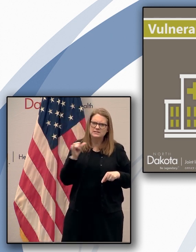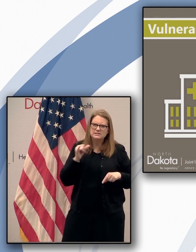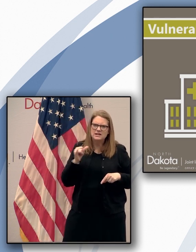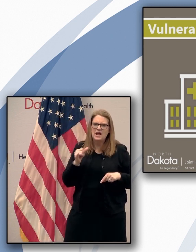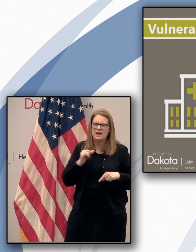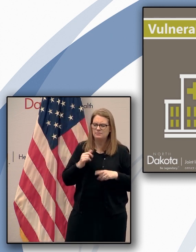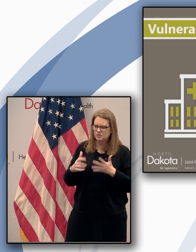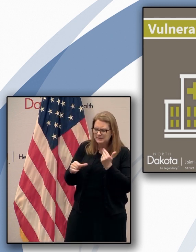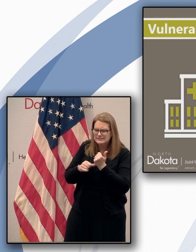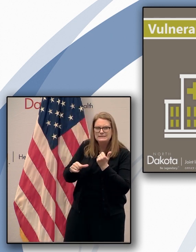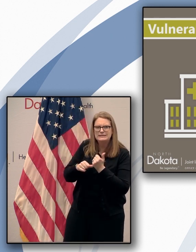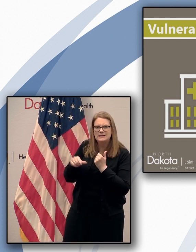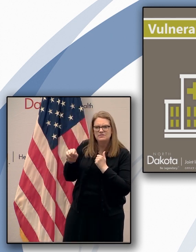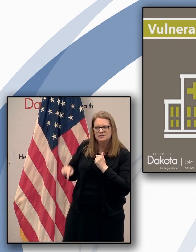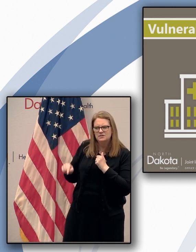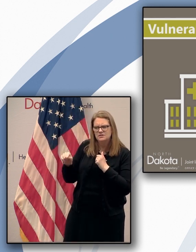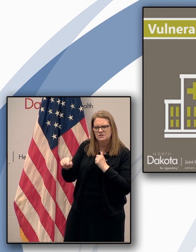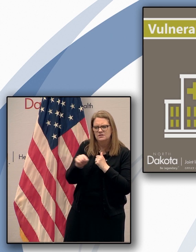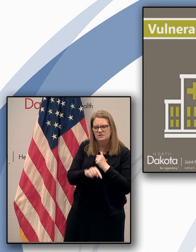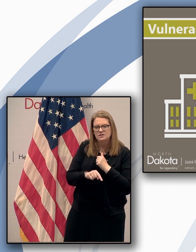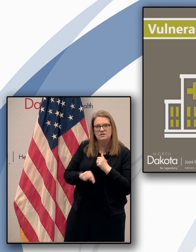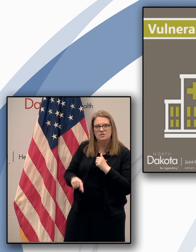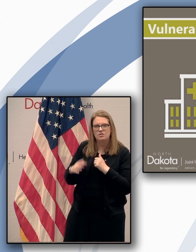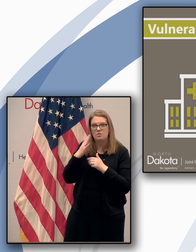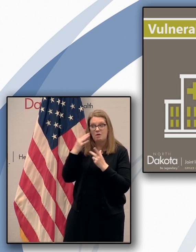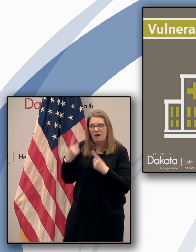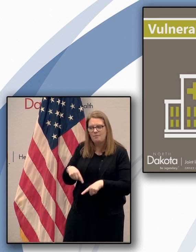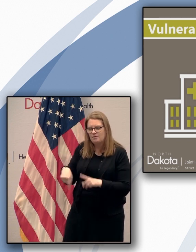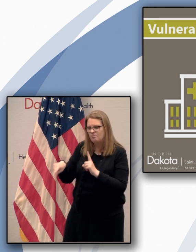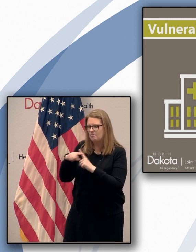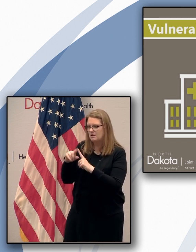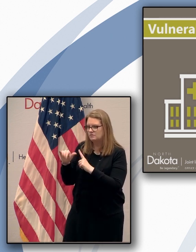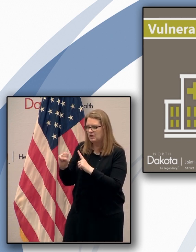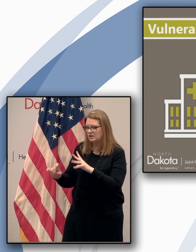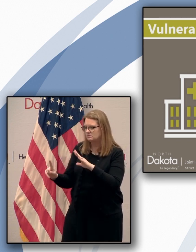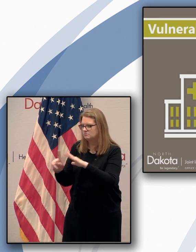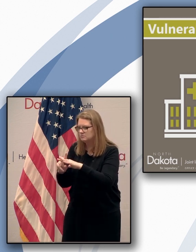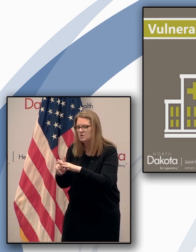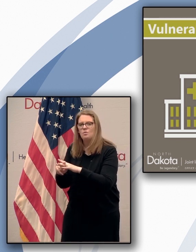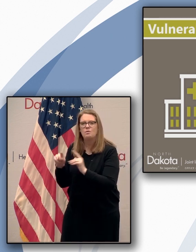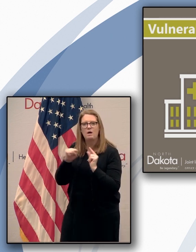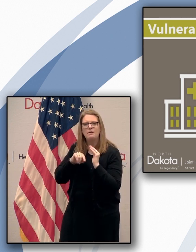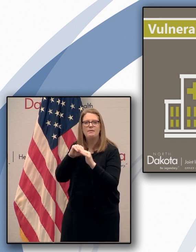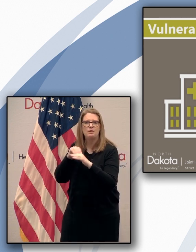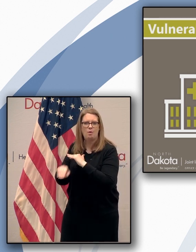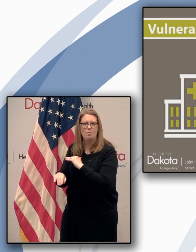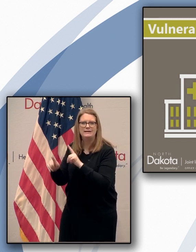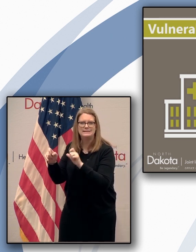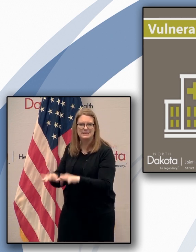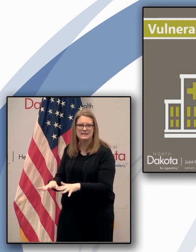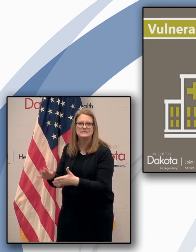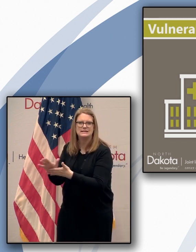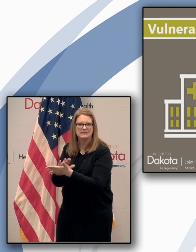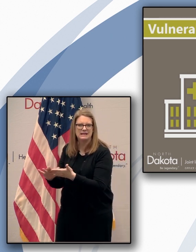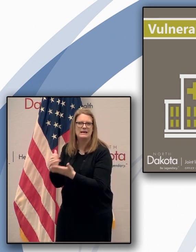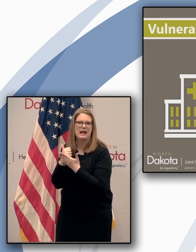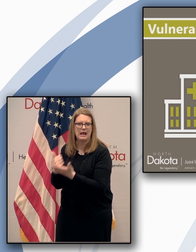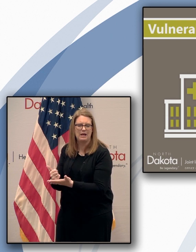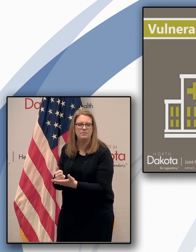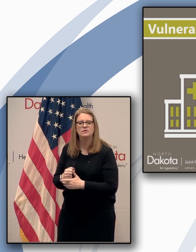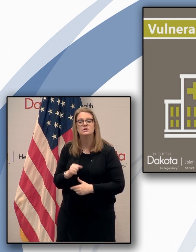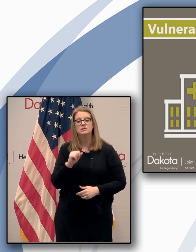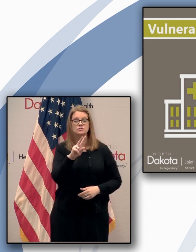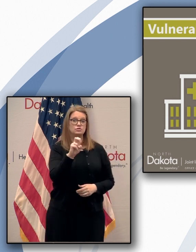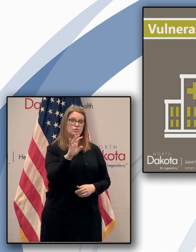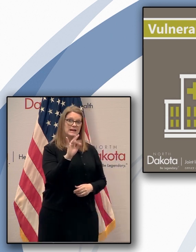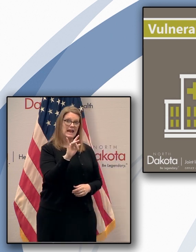these facilities where a positive case has been identified. We're fortunate that in North Dakota, out of our 218